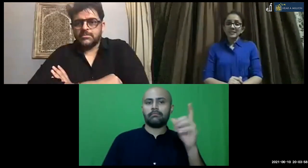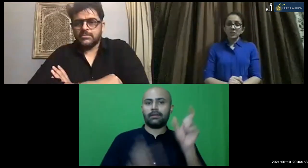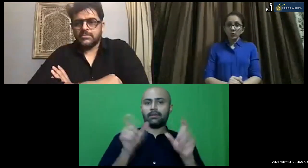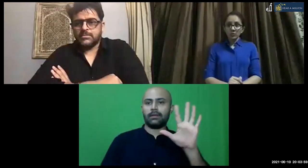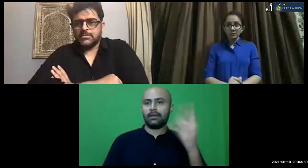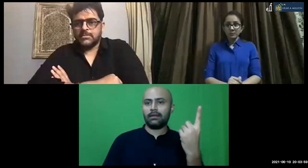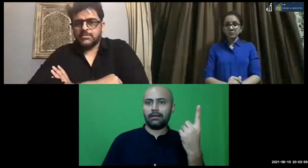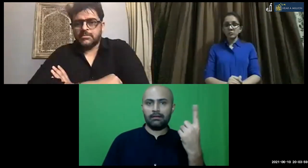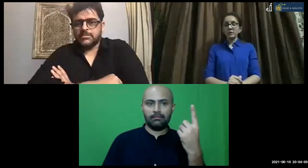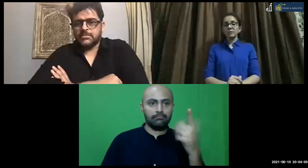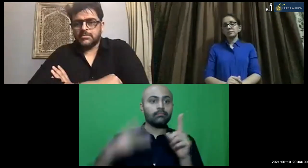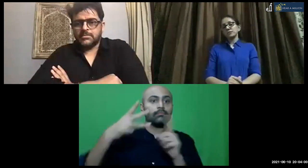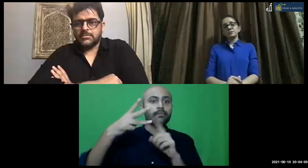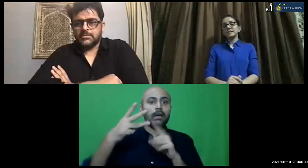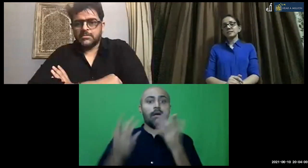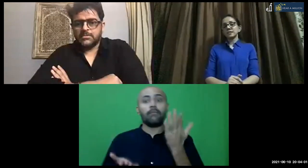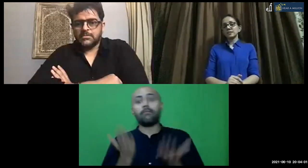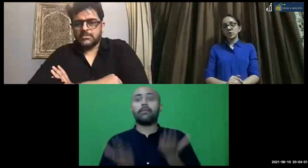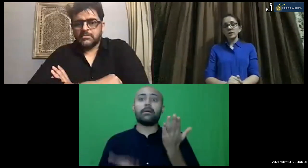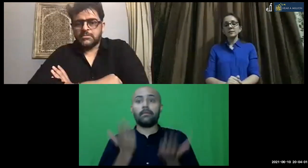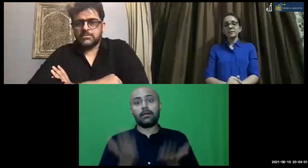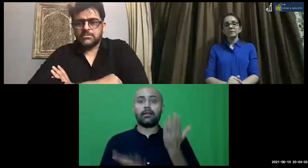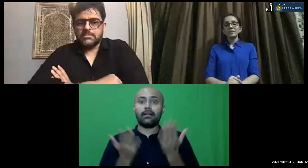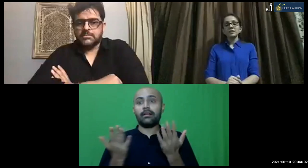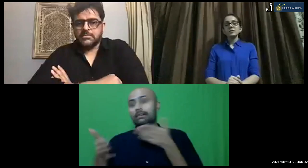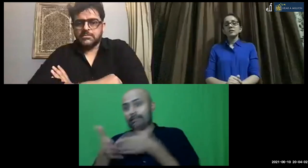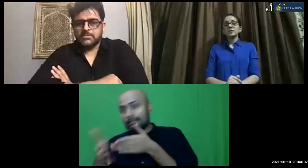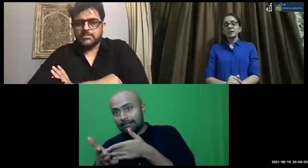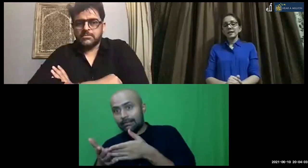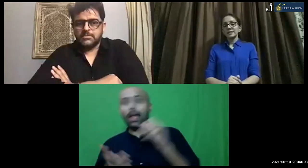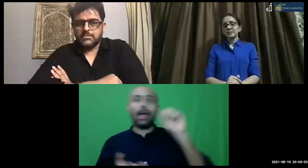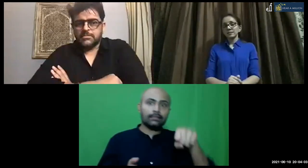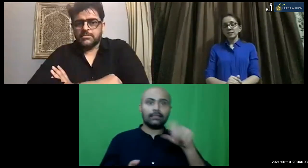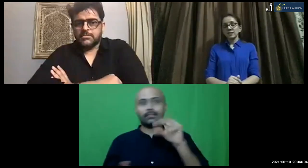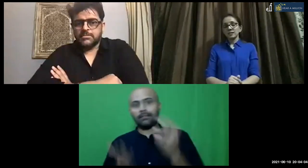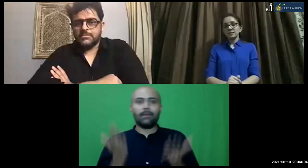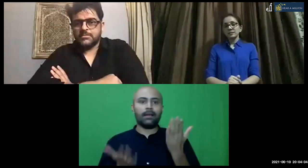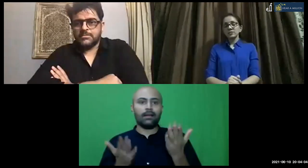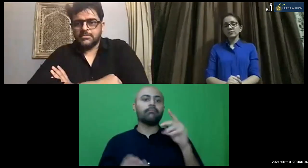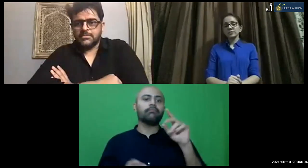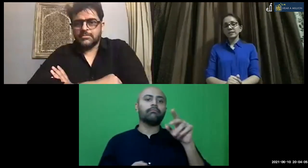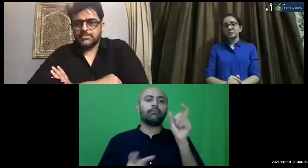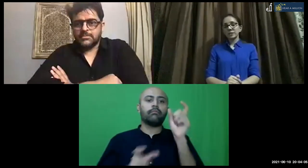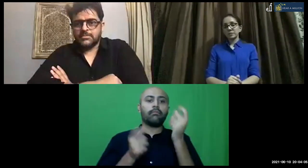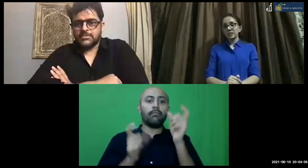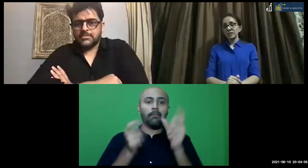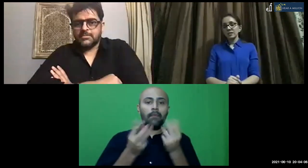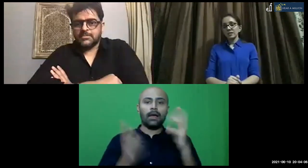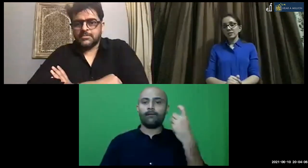22% said no. 51 people felt that it's not. And